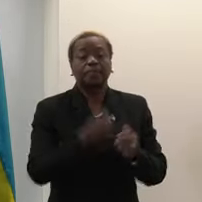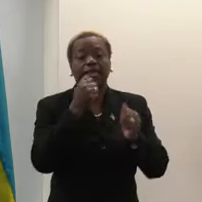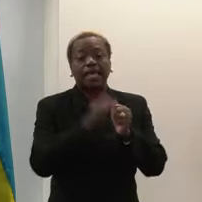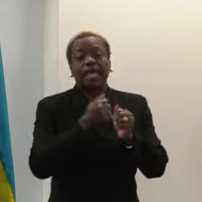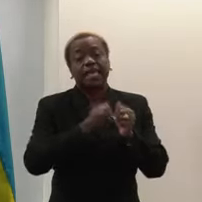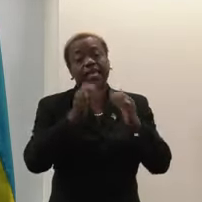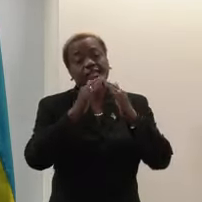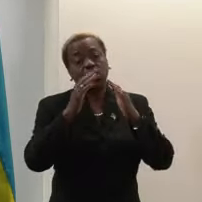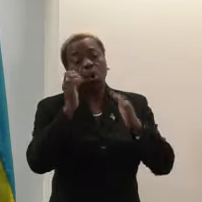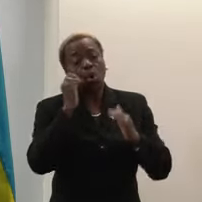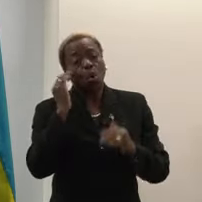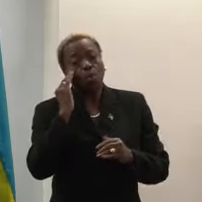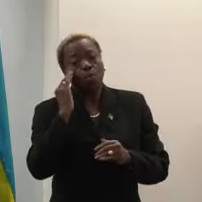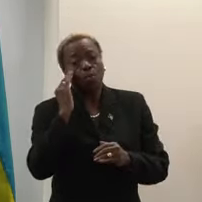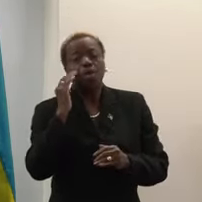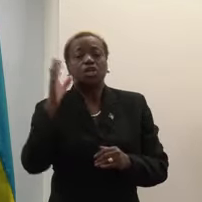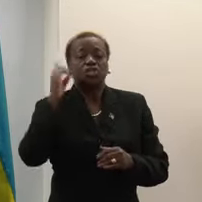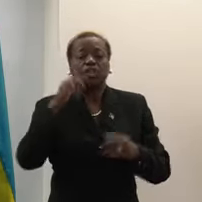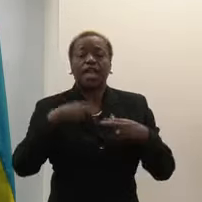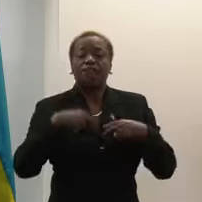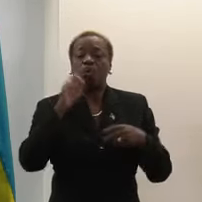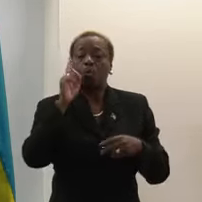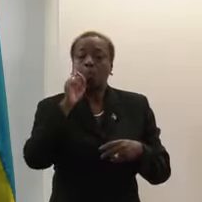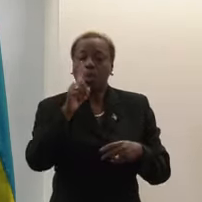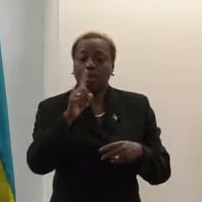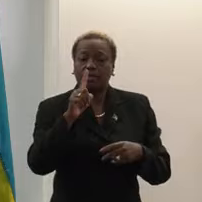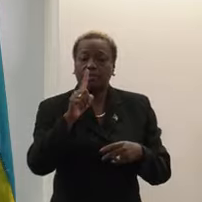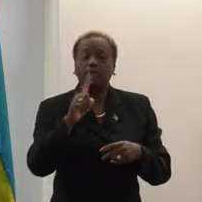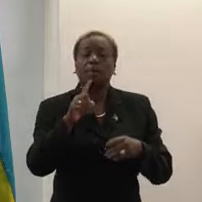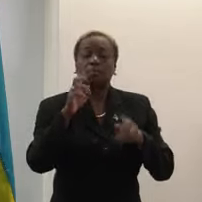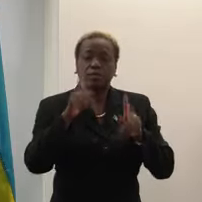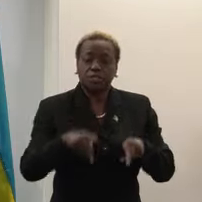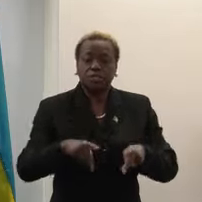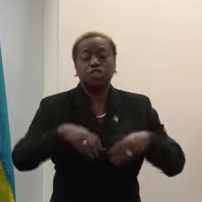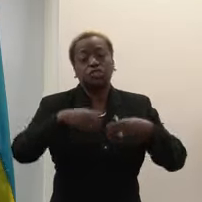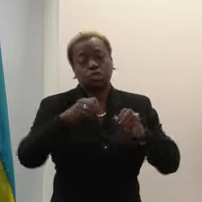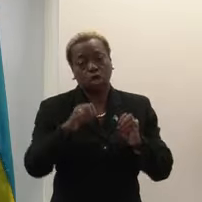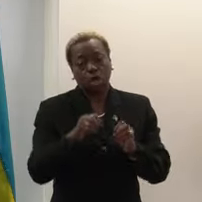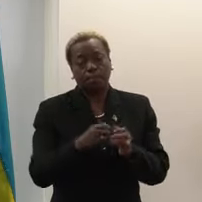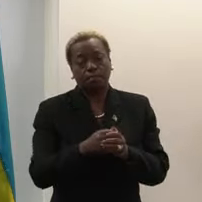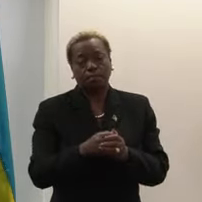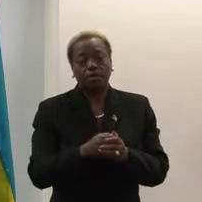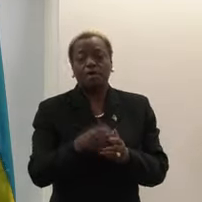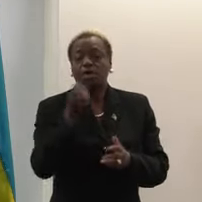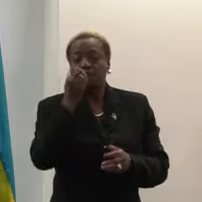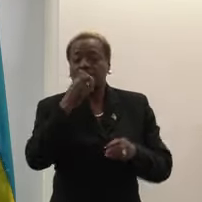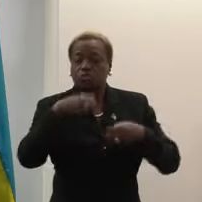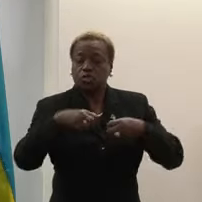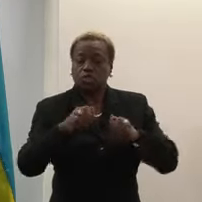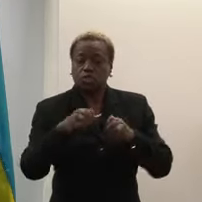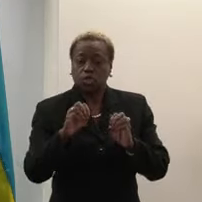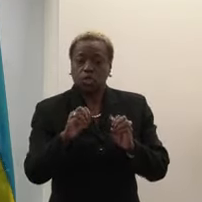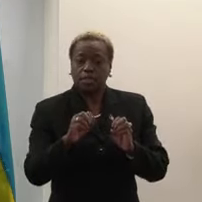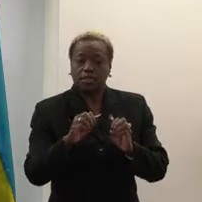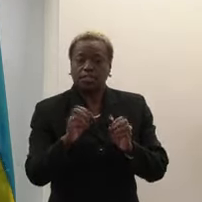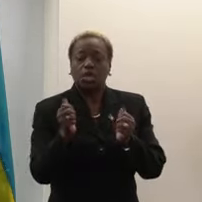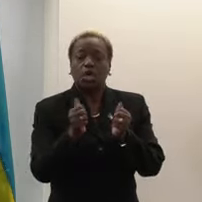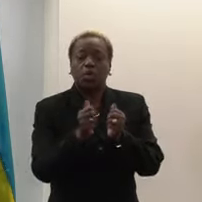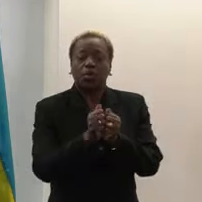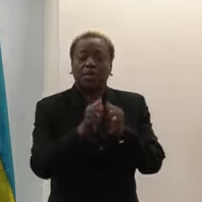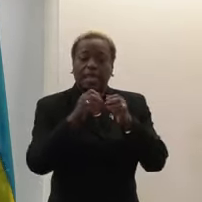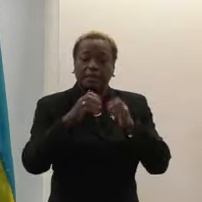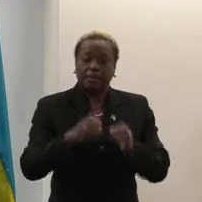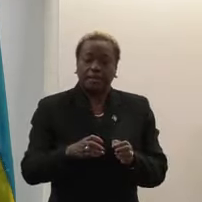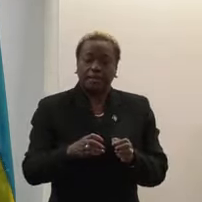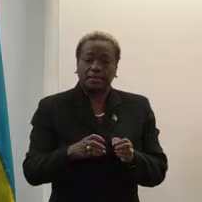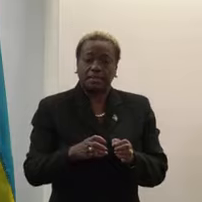Each household should have one designated shopper. Grocery stores with the